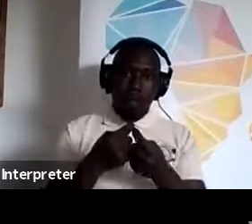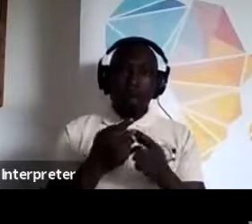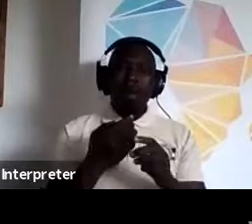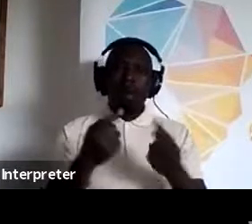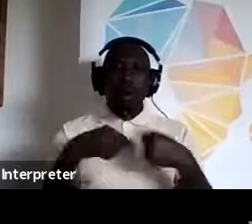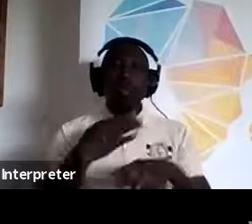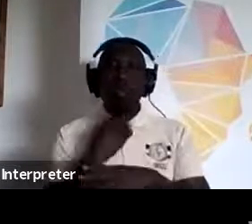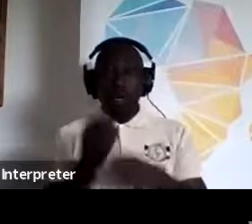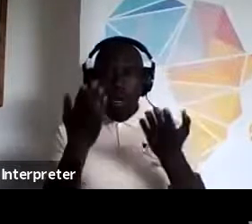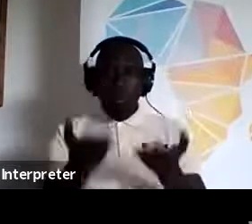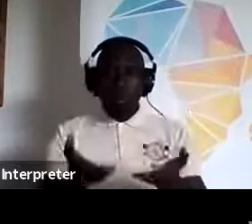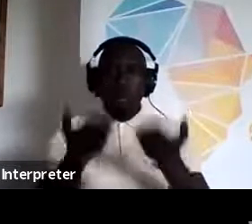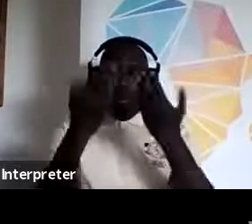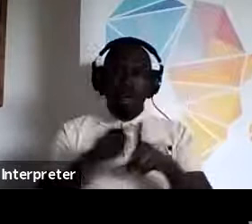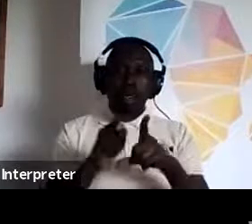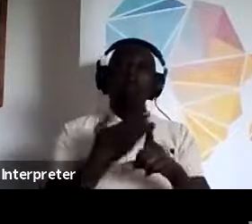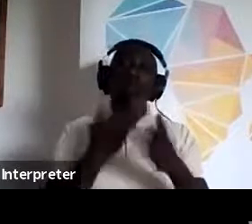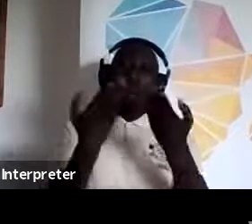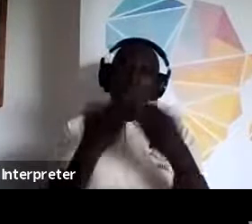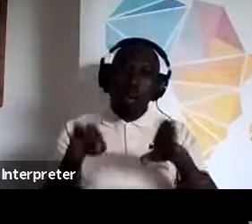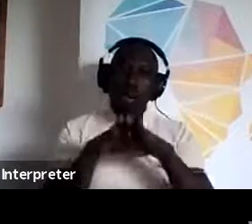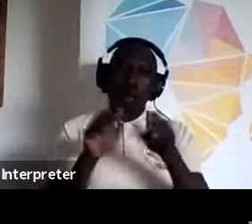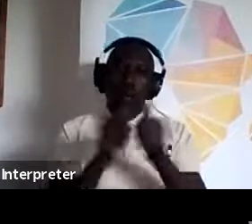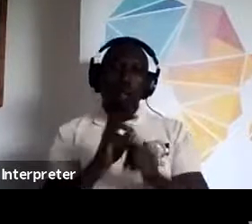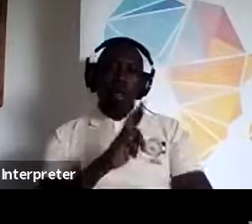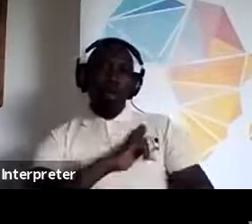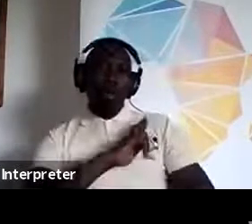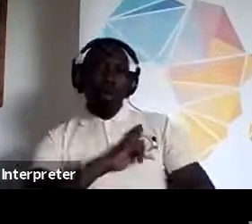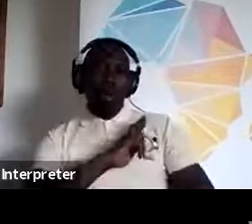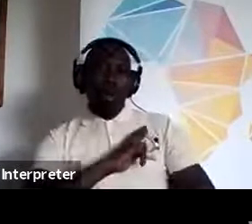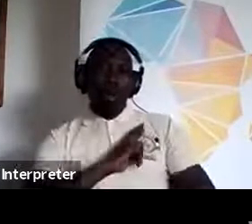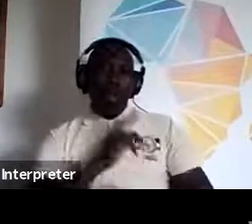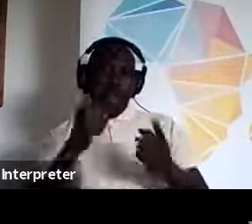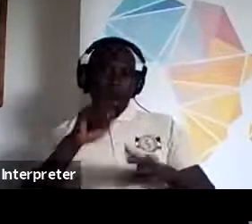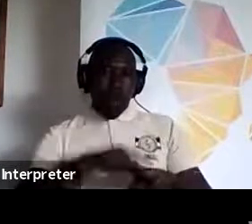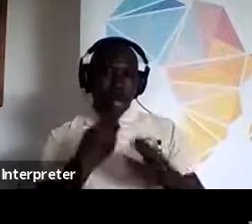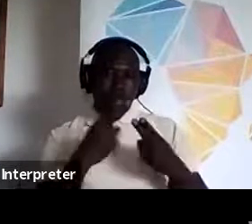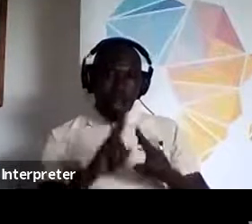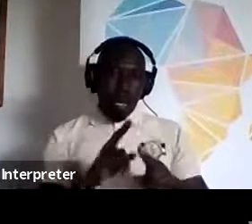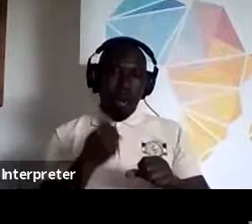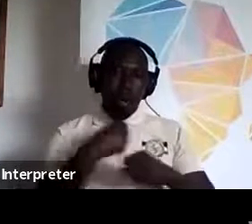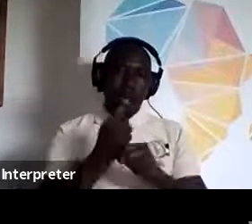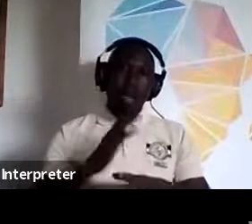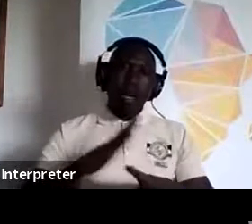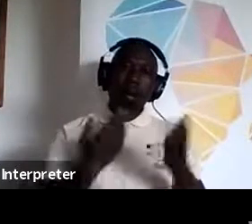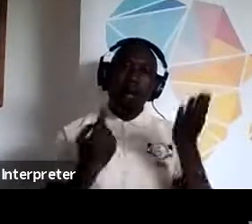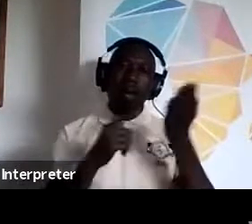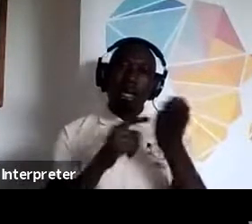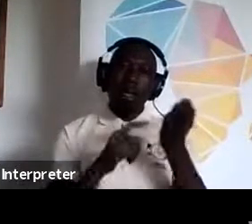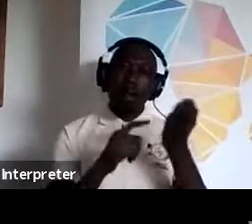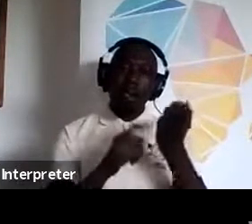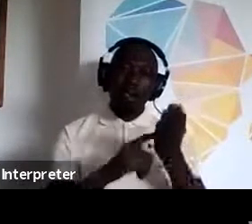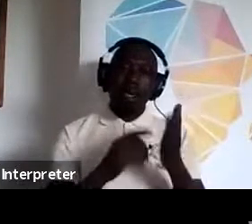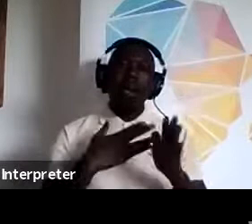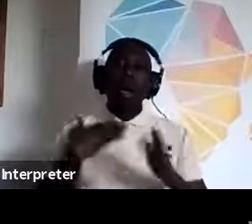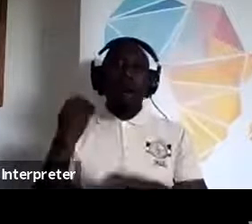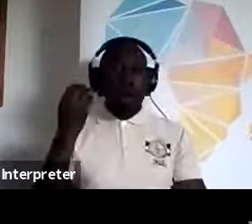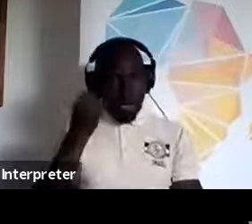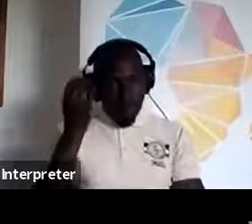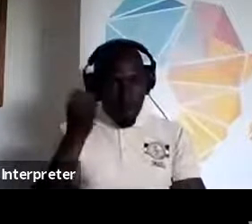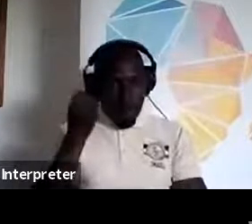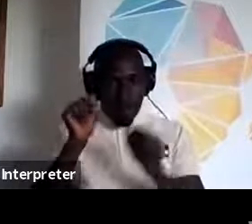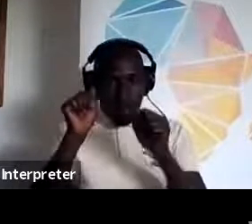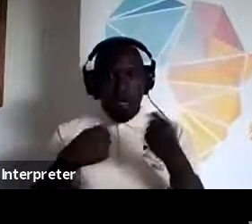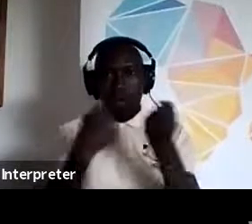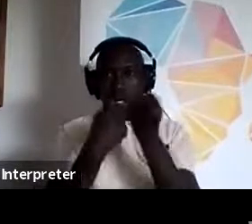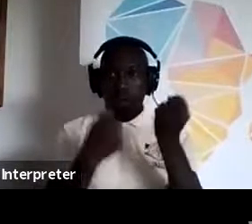begin promoting, and I want to agree with Robert when he says, when we begin making our technologies, our innovations, we should be